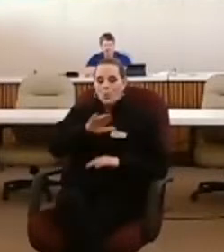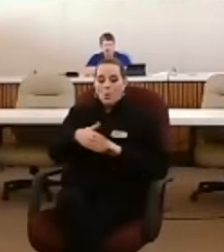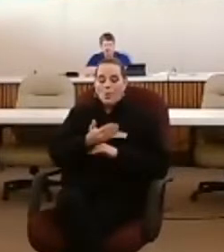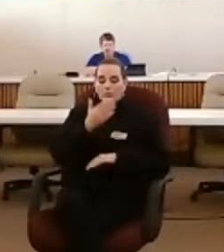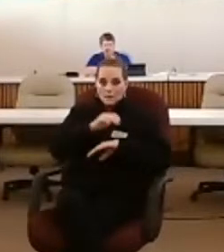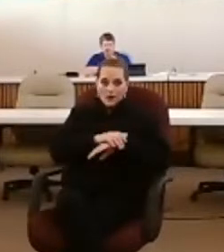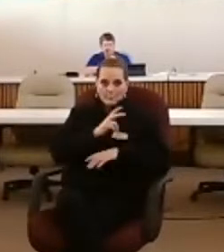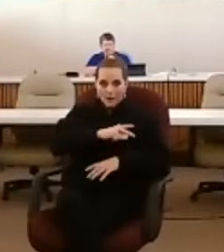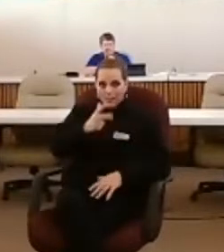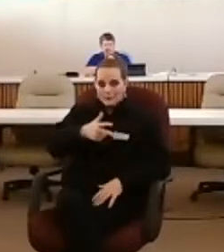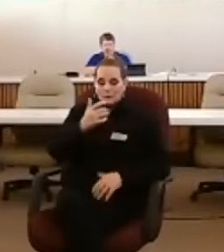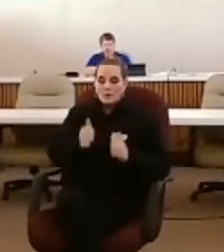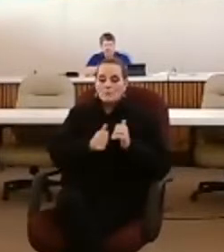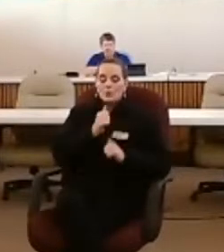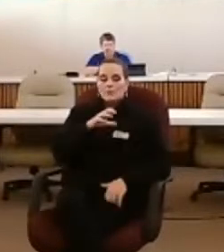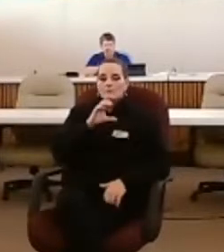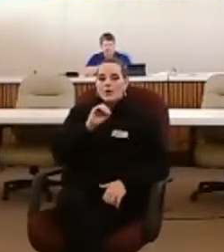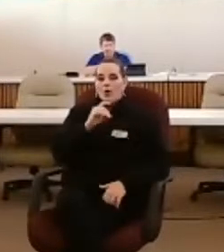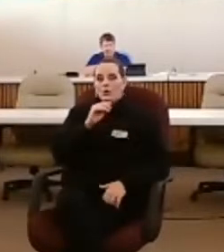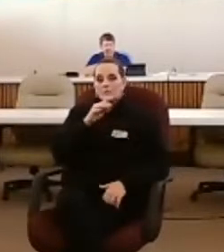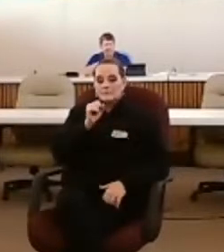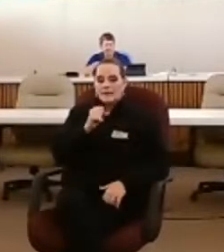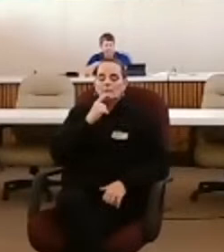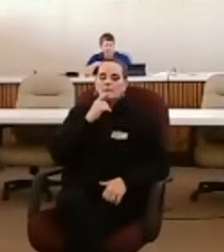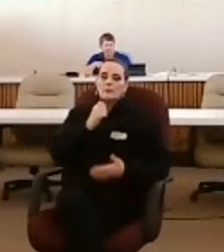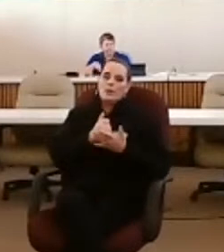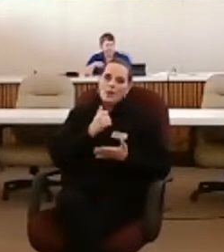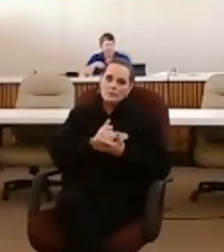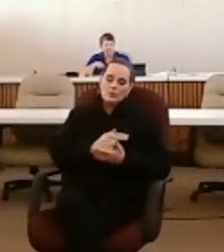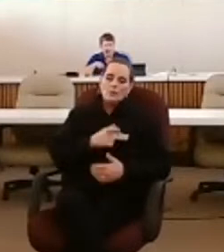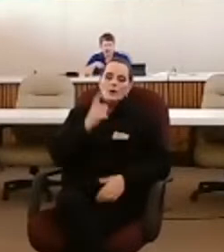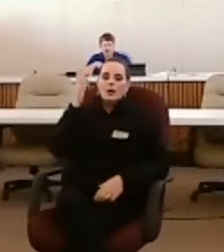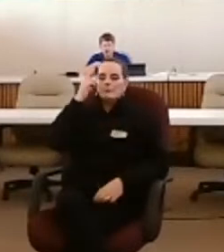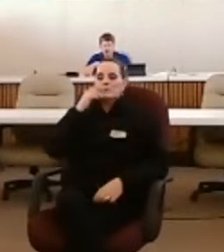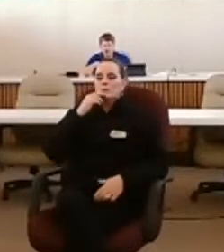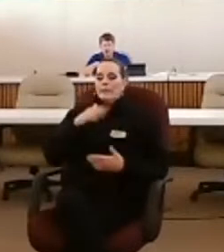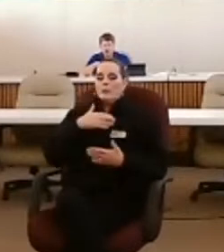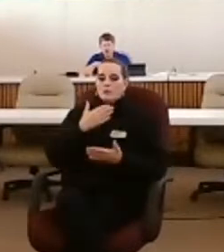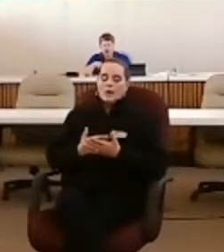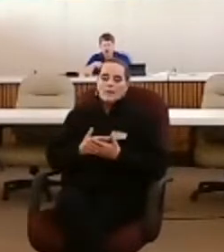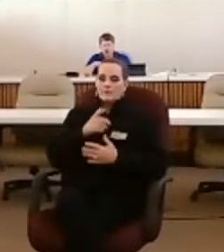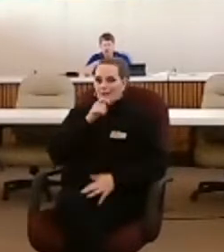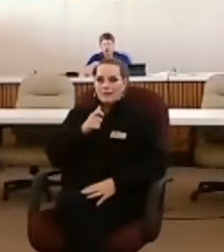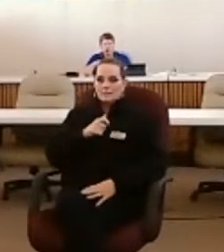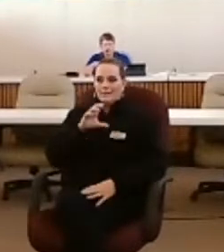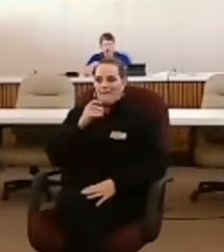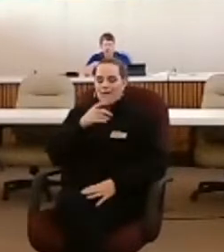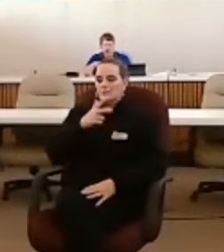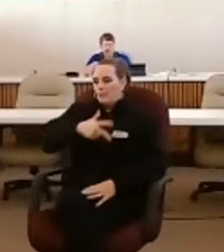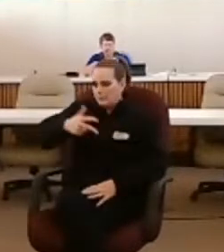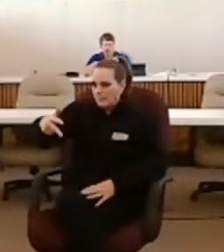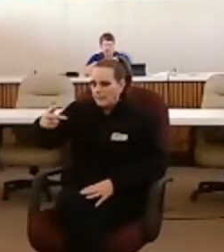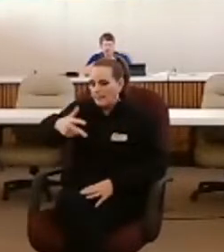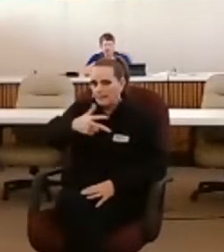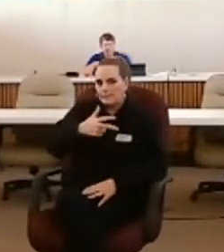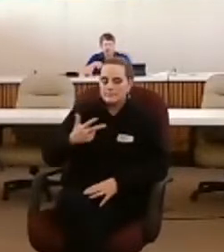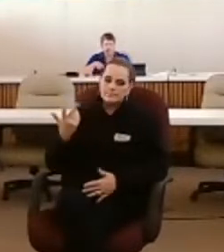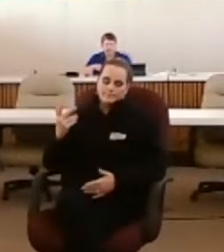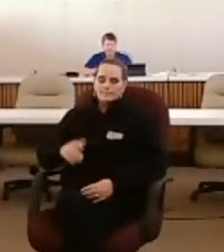of the cul-de-sacs, that helps tremendously because when they get there, there won't be cars parked on the road or fewer cars parked on the